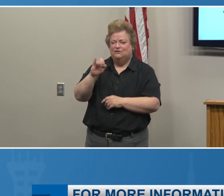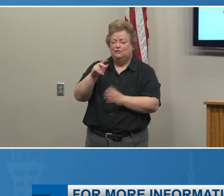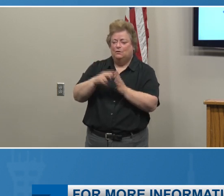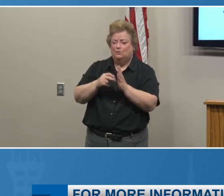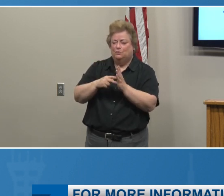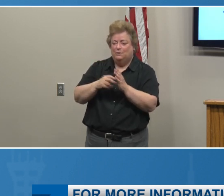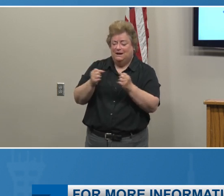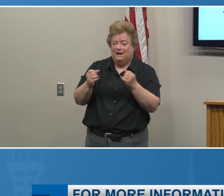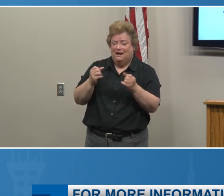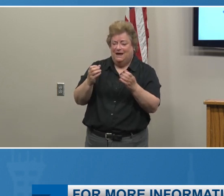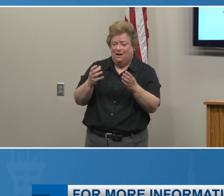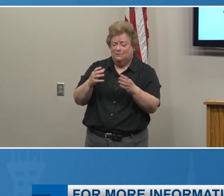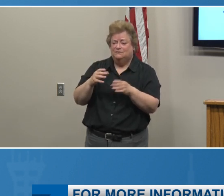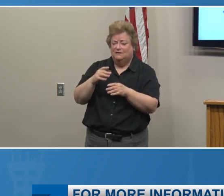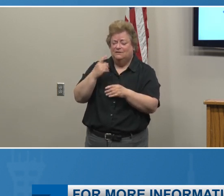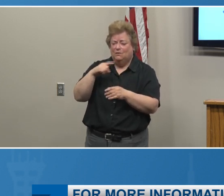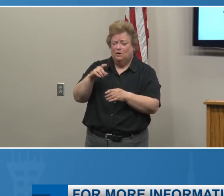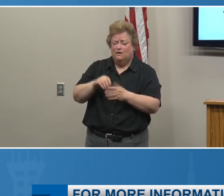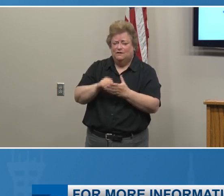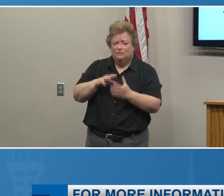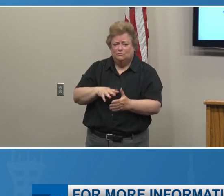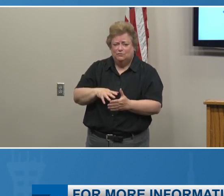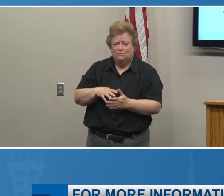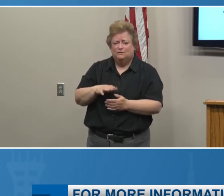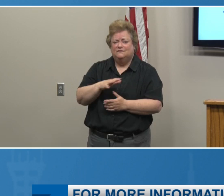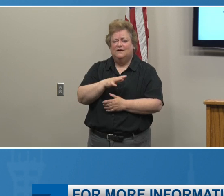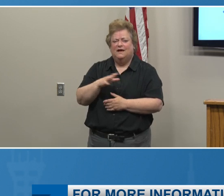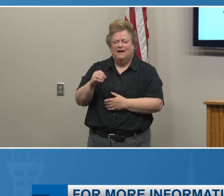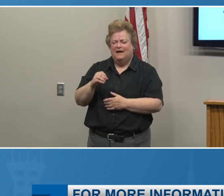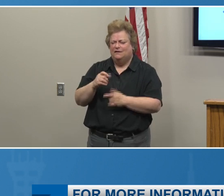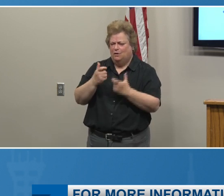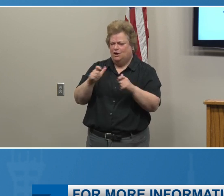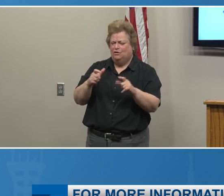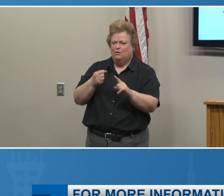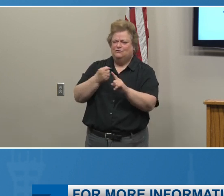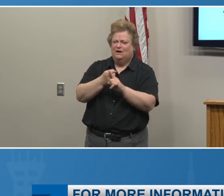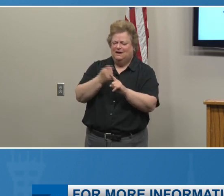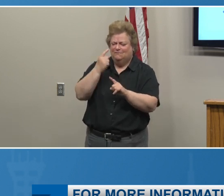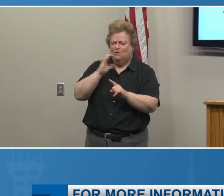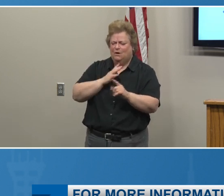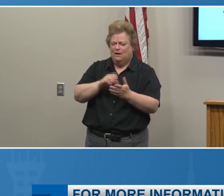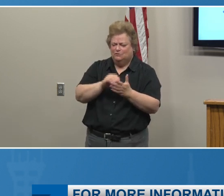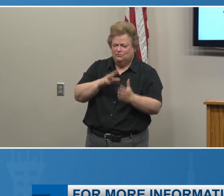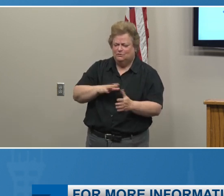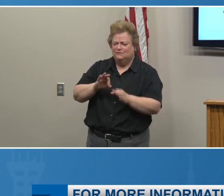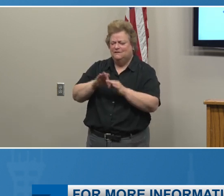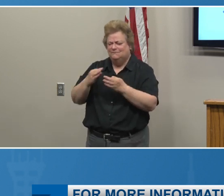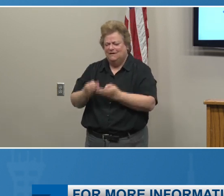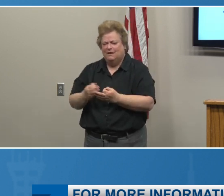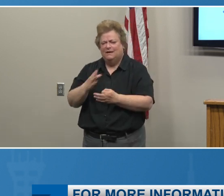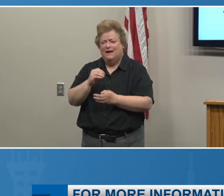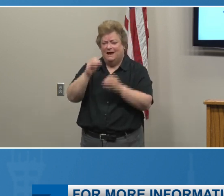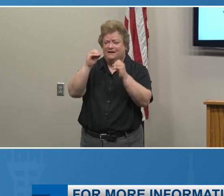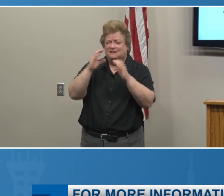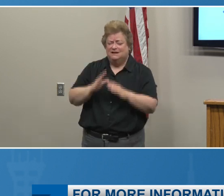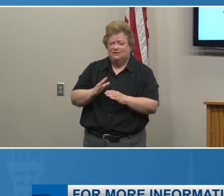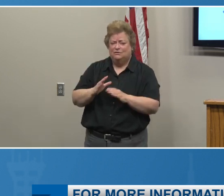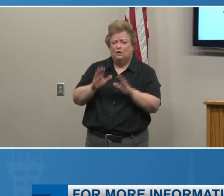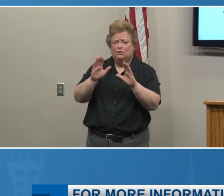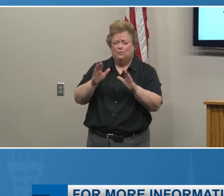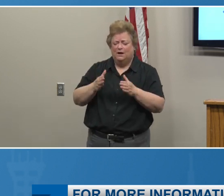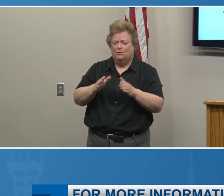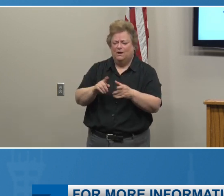listen to them read and this has been a huge hit with our students and families and teachers and it's a great way to